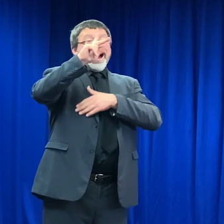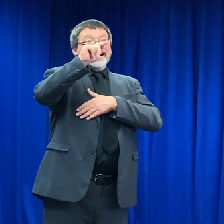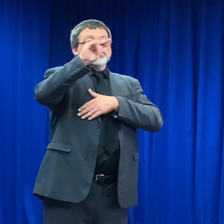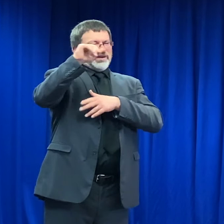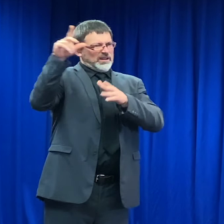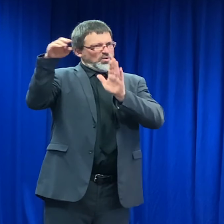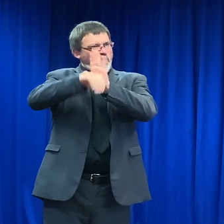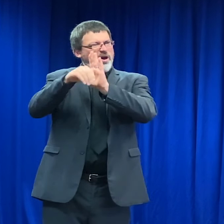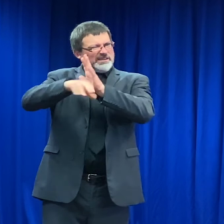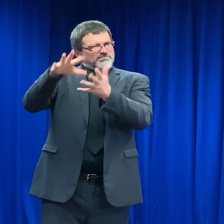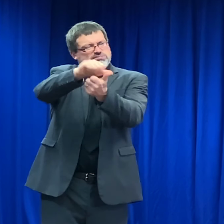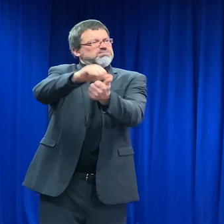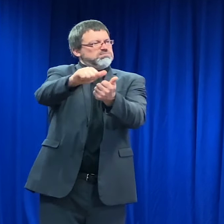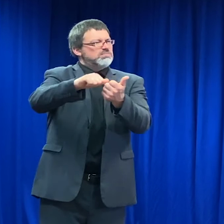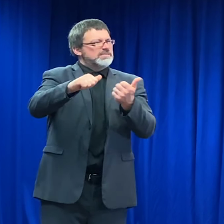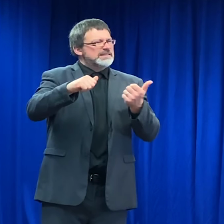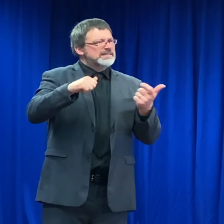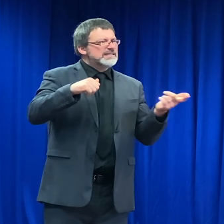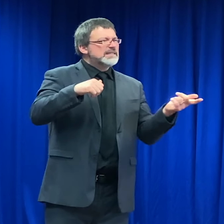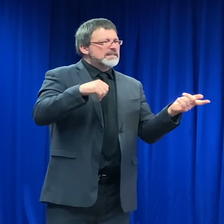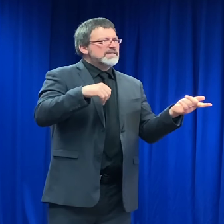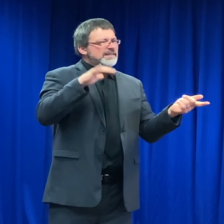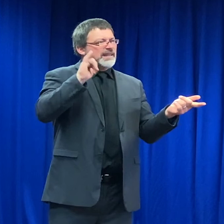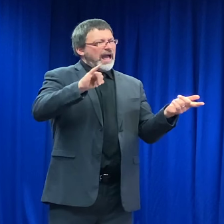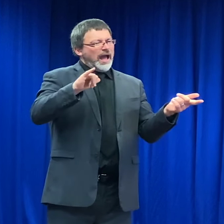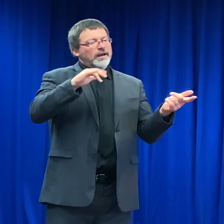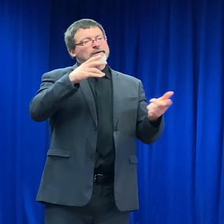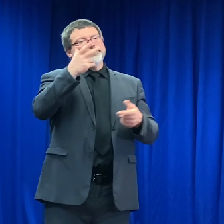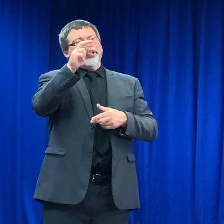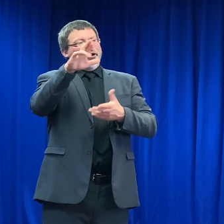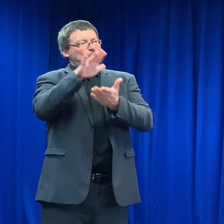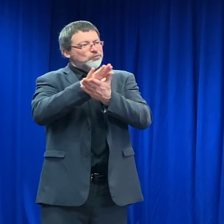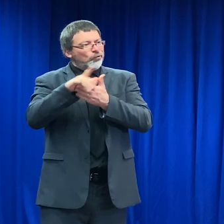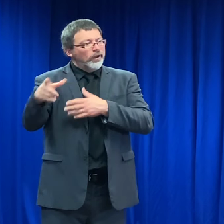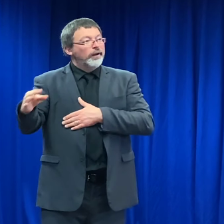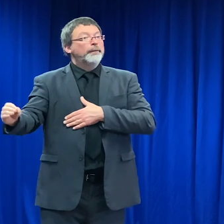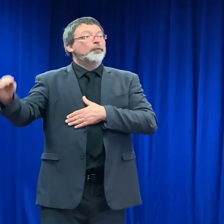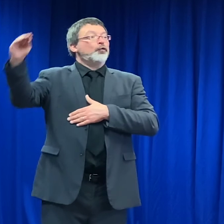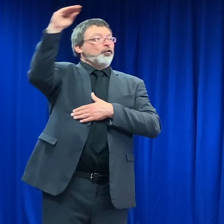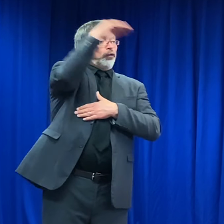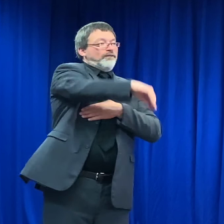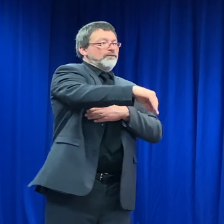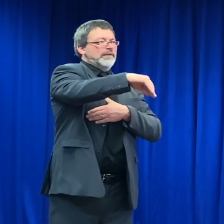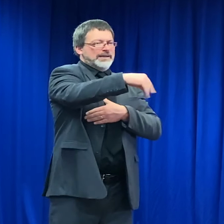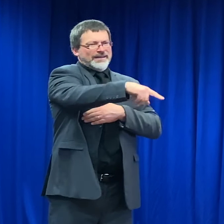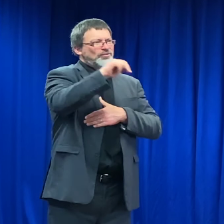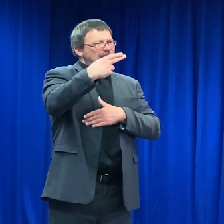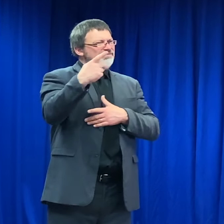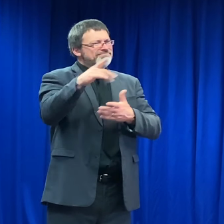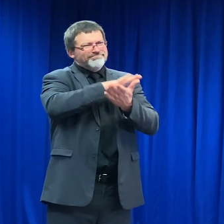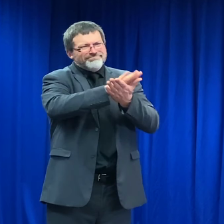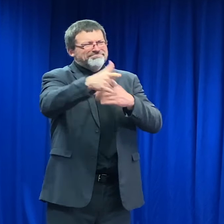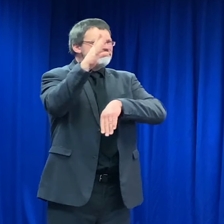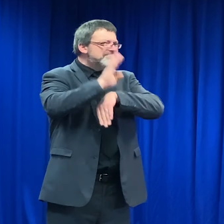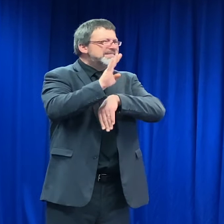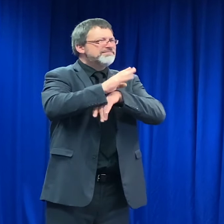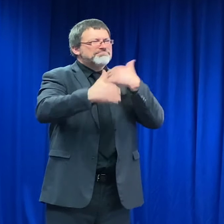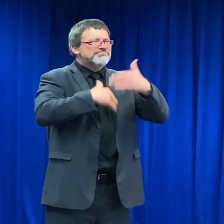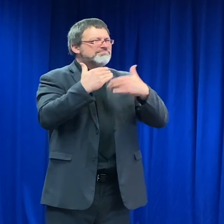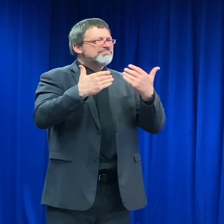had to go to a charter school for his middle school years. He came up to New Hampshire. He's a business guy. He's an efficiency expert. He's an entrepreneur. He understands numbers.